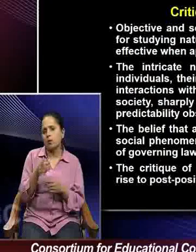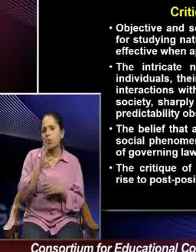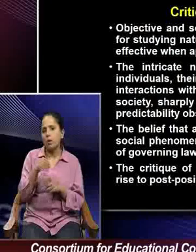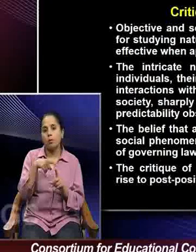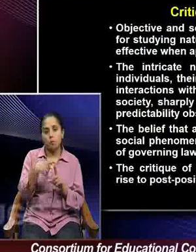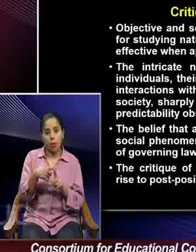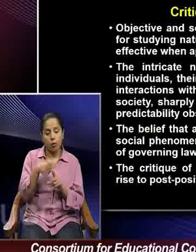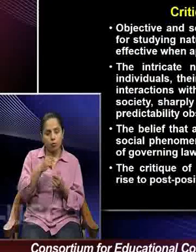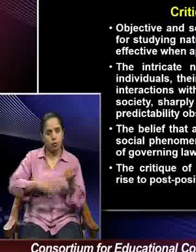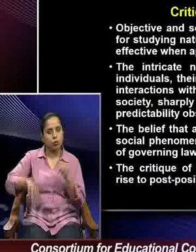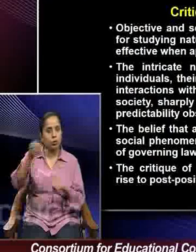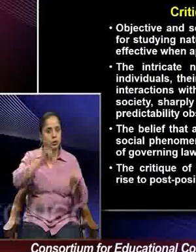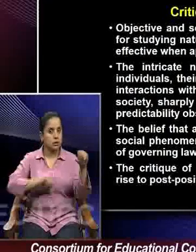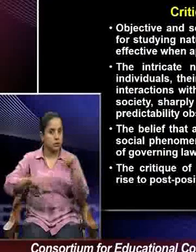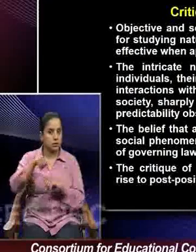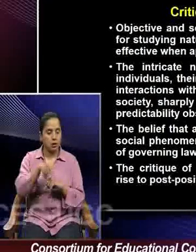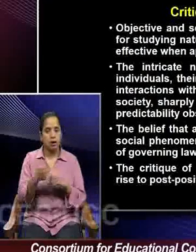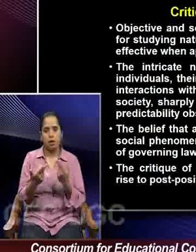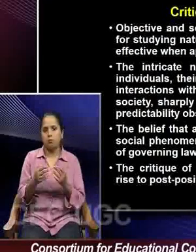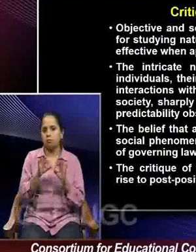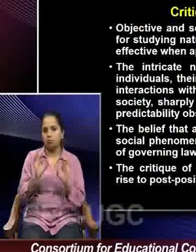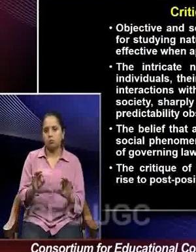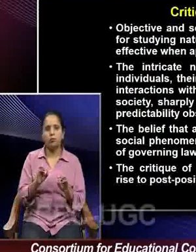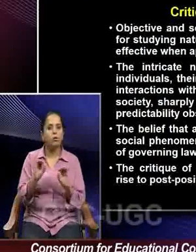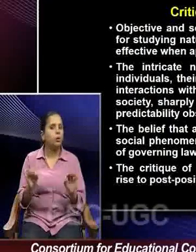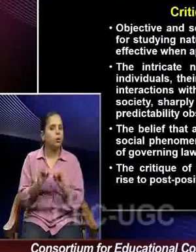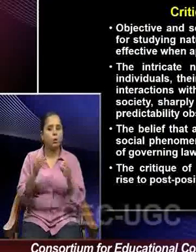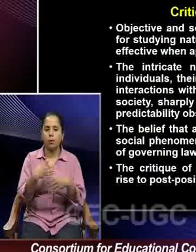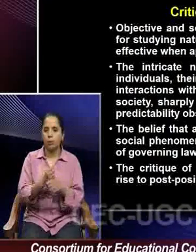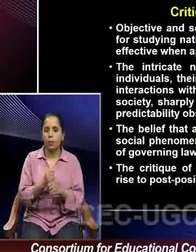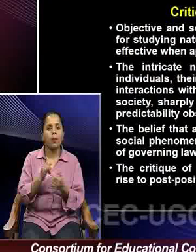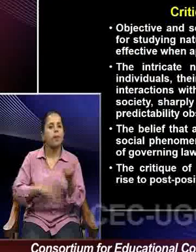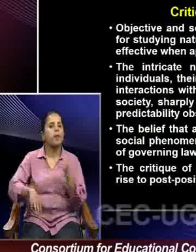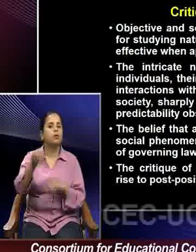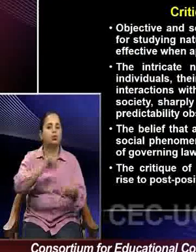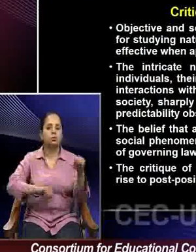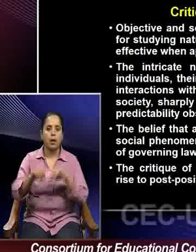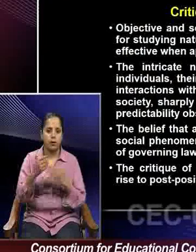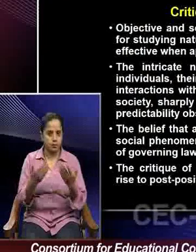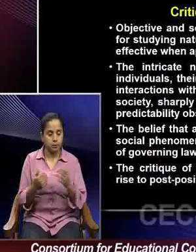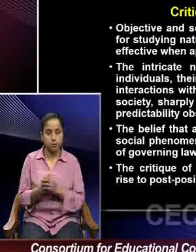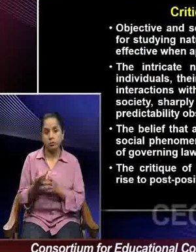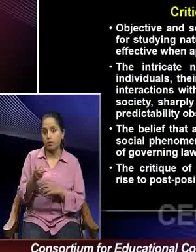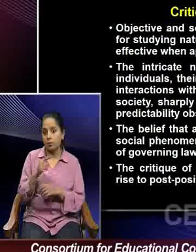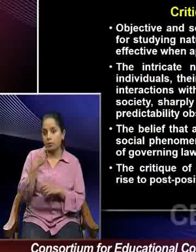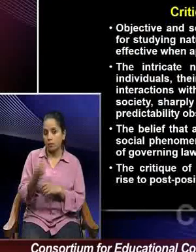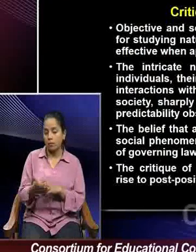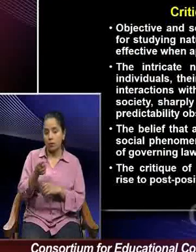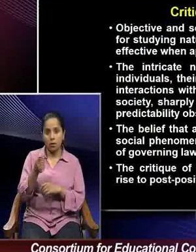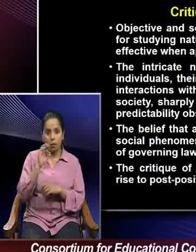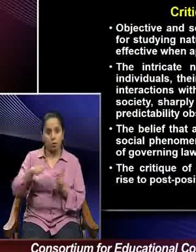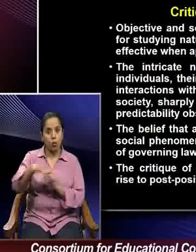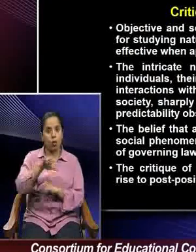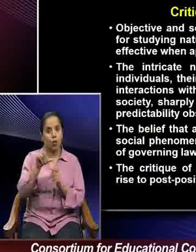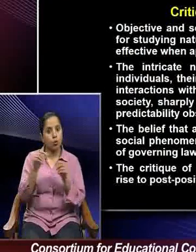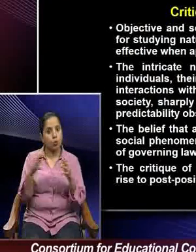positivist social science does not perform well when it comes to social sciences. Again, the intricate nature of